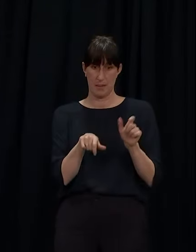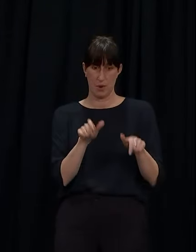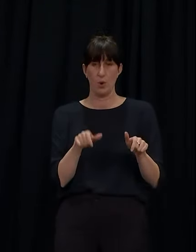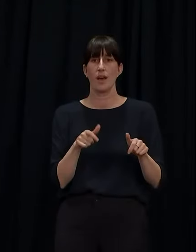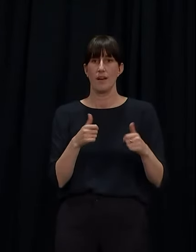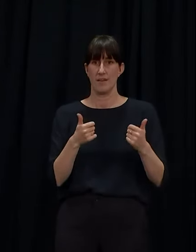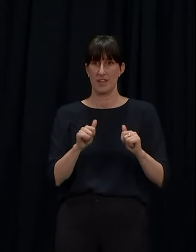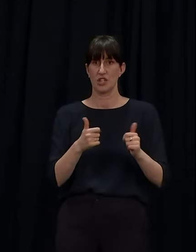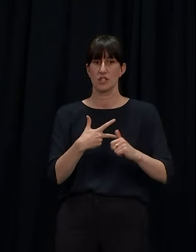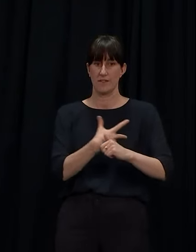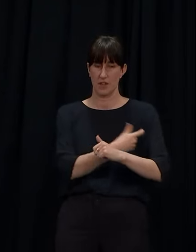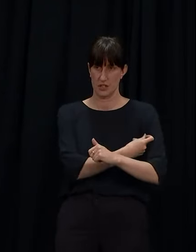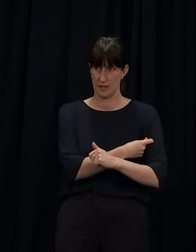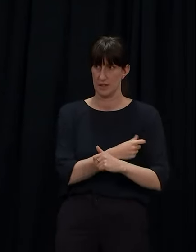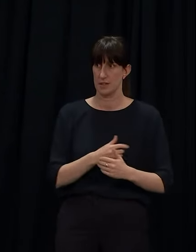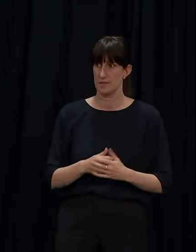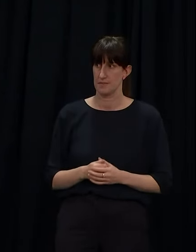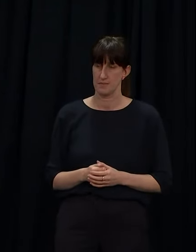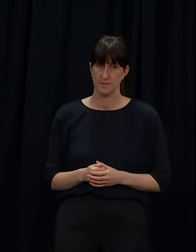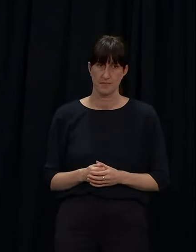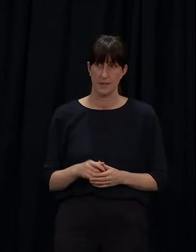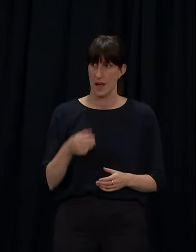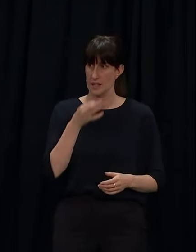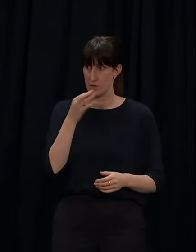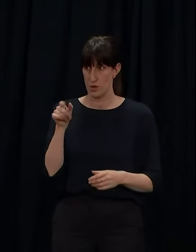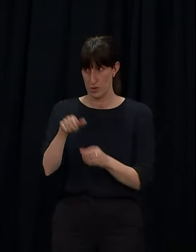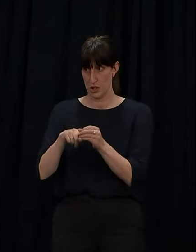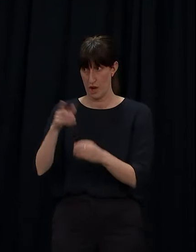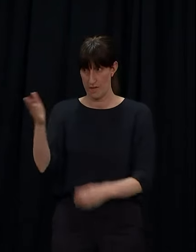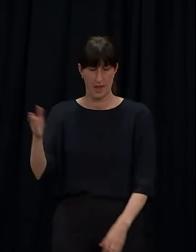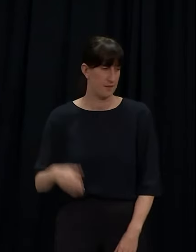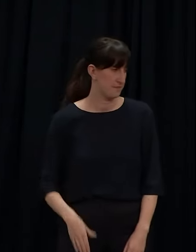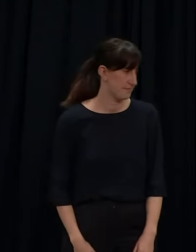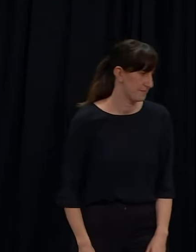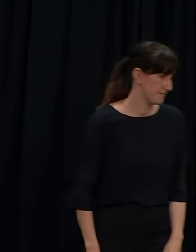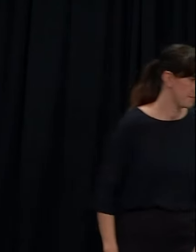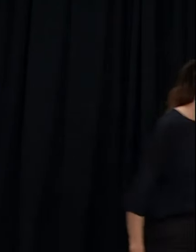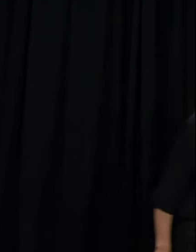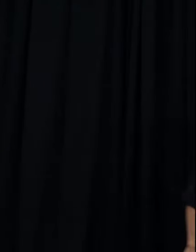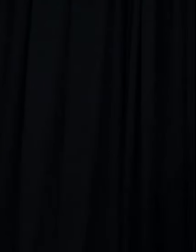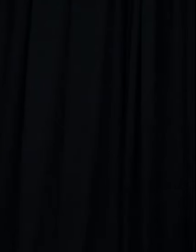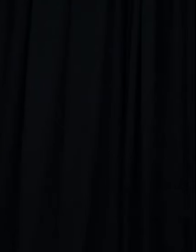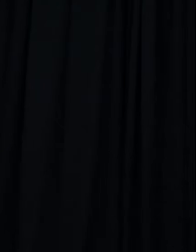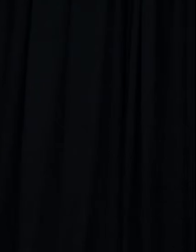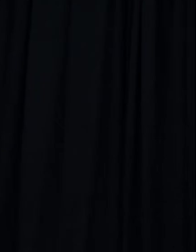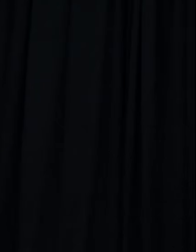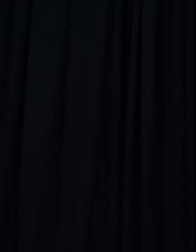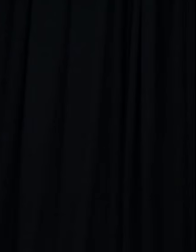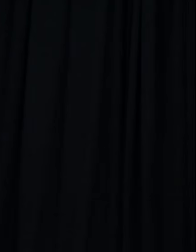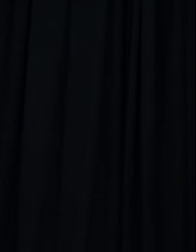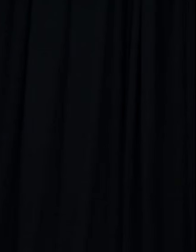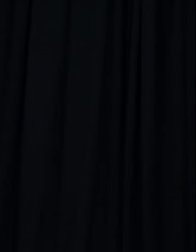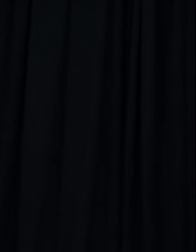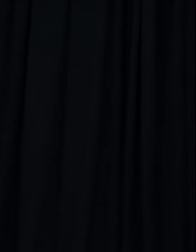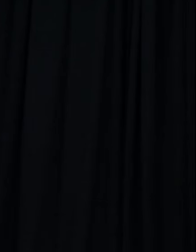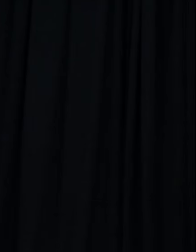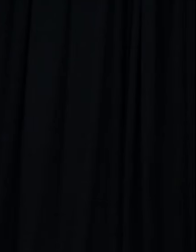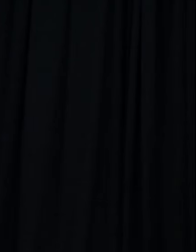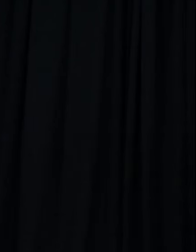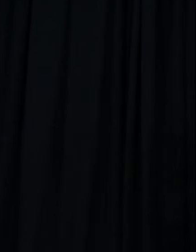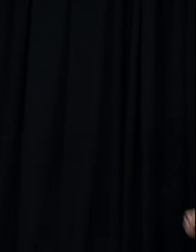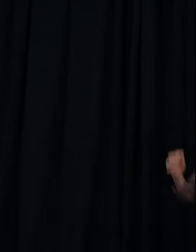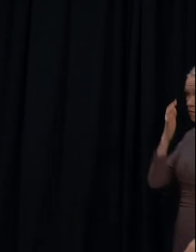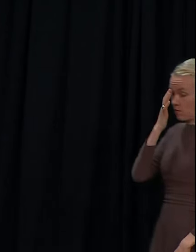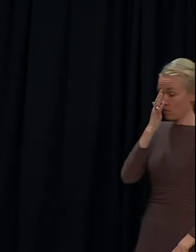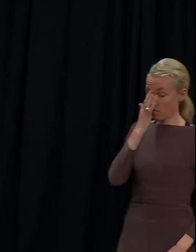going to stick, if I may, I am going to ask for another question here because we haven't had many on this side. Yeah. 2 questions from my colleagues for Dr.